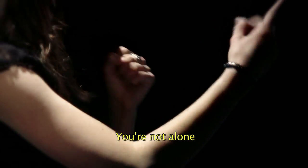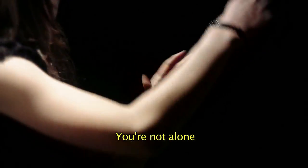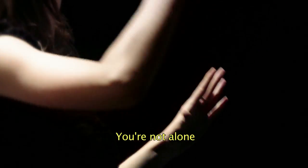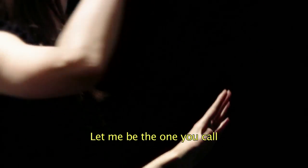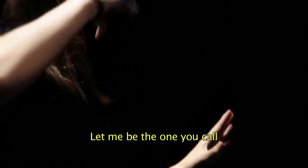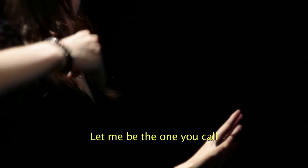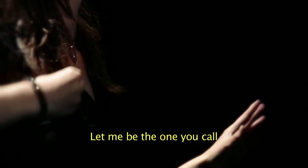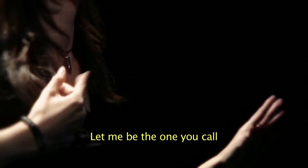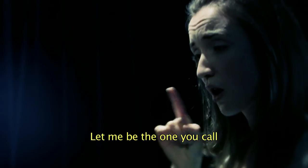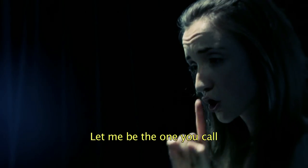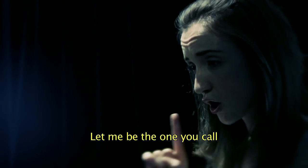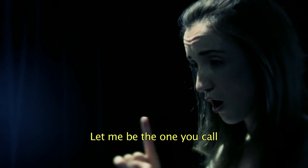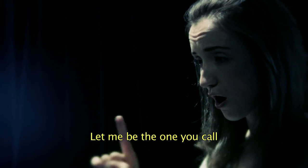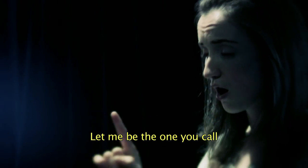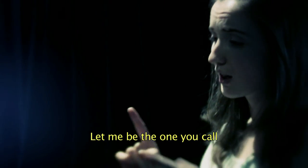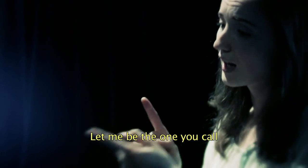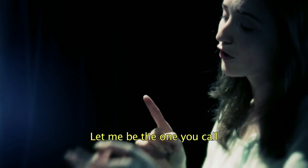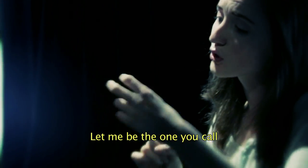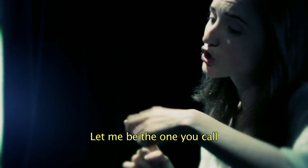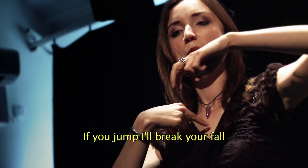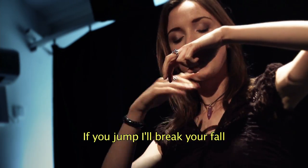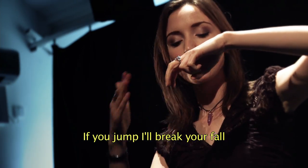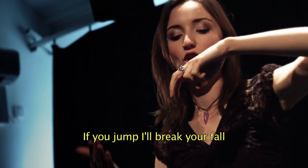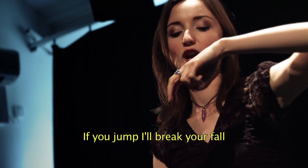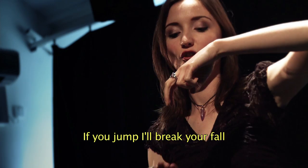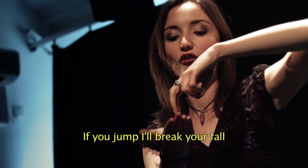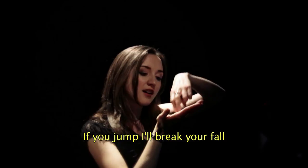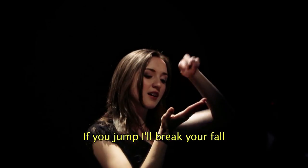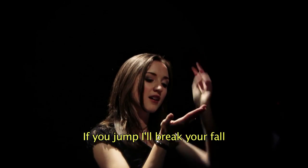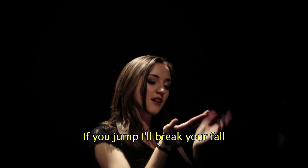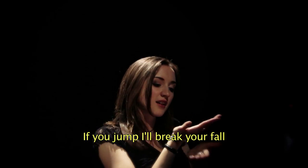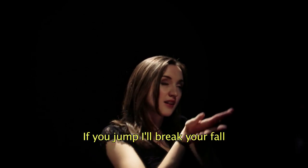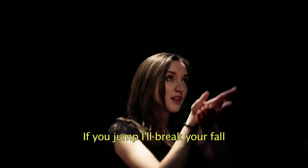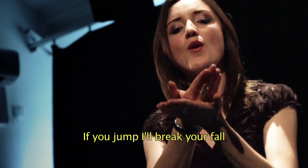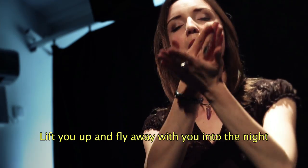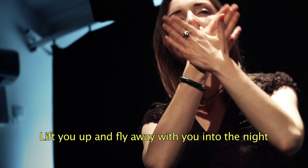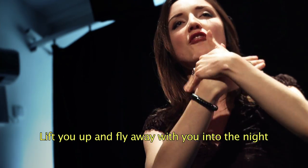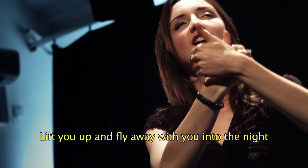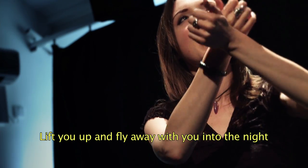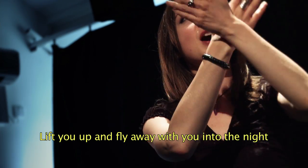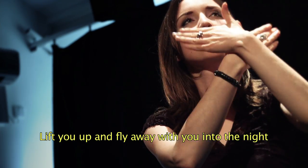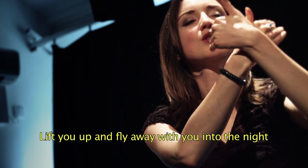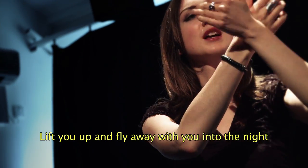Don't the you call I'm bringing word you Don't leave you You're